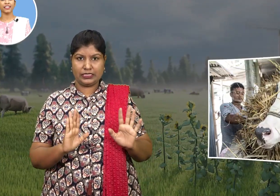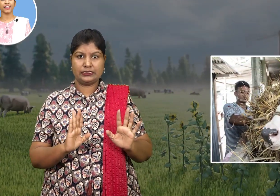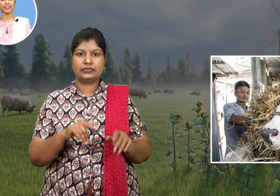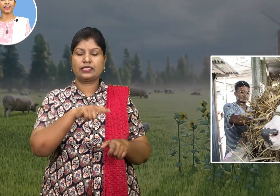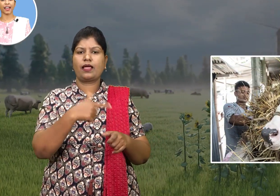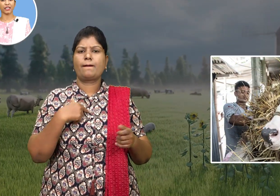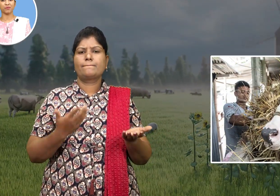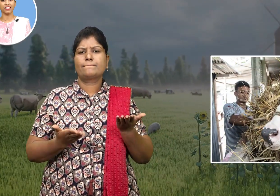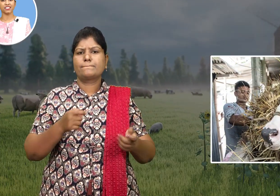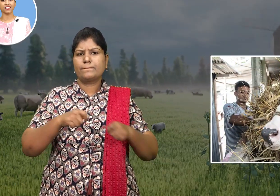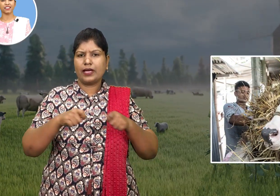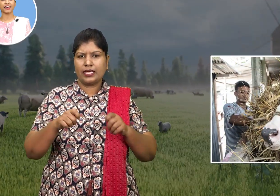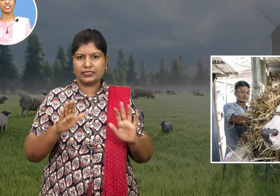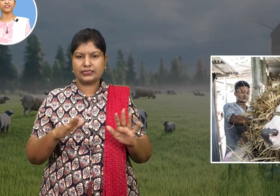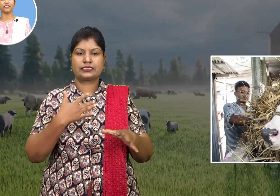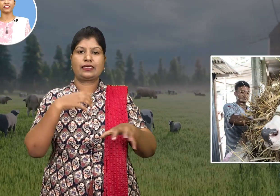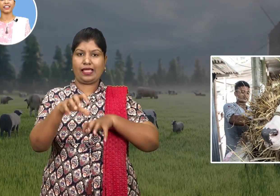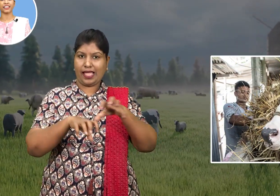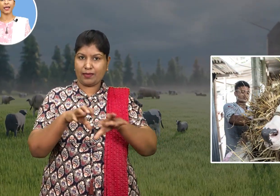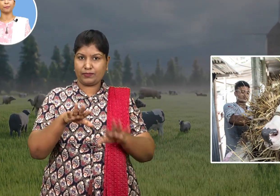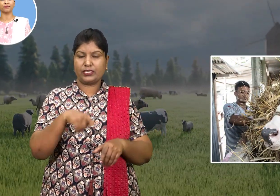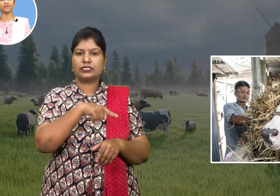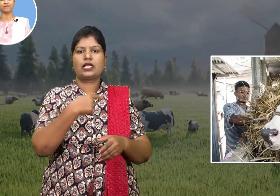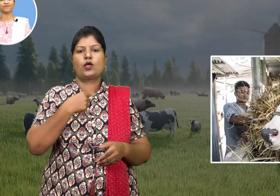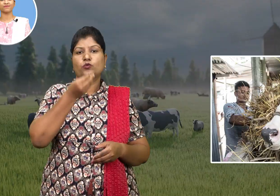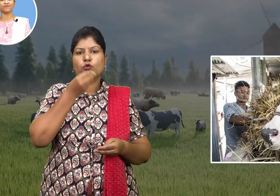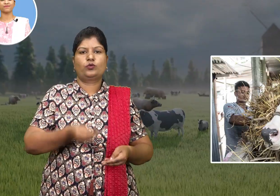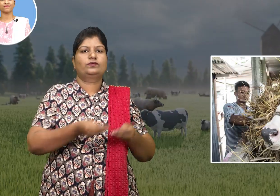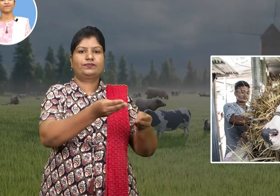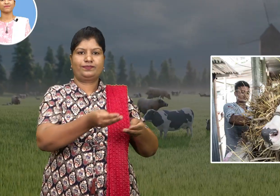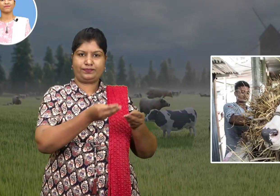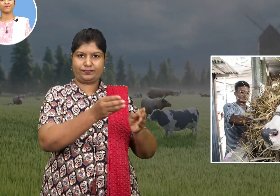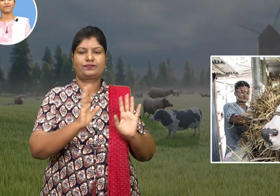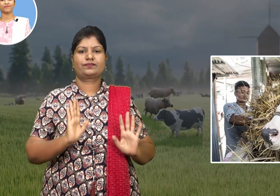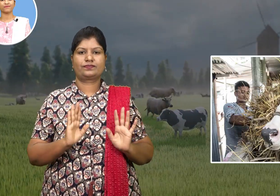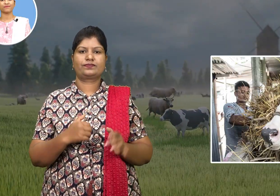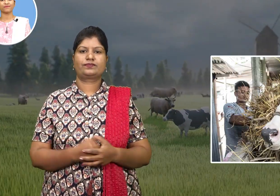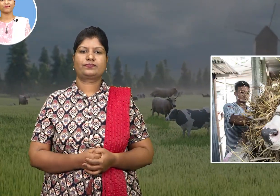in maintaining animals is for feeding them.